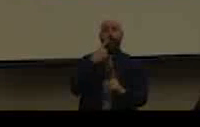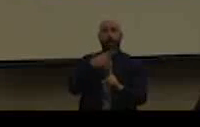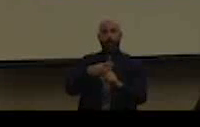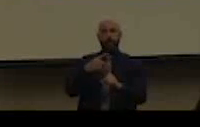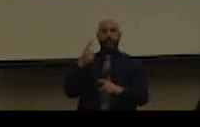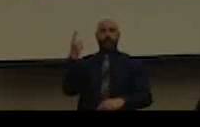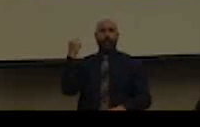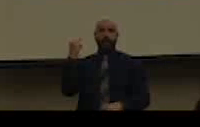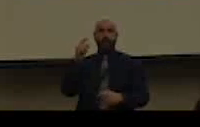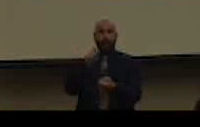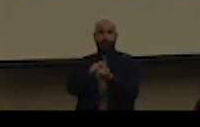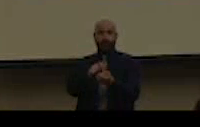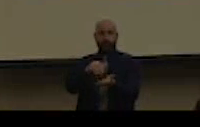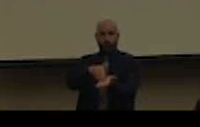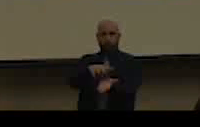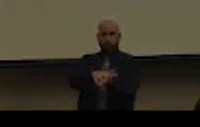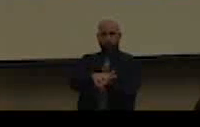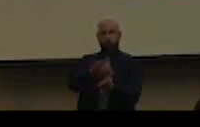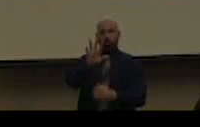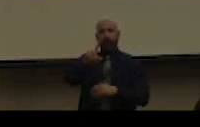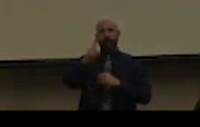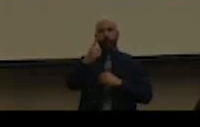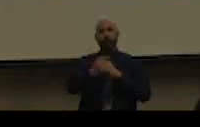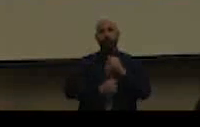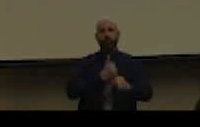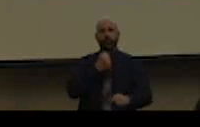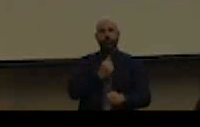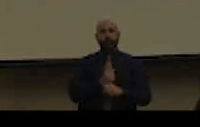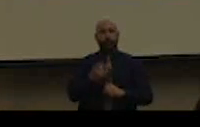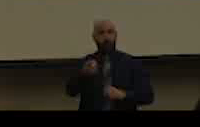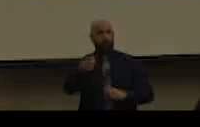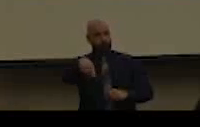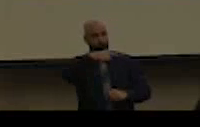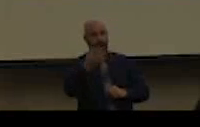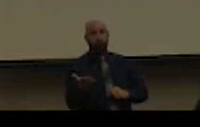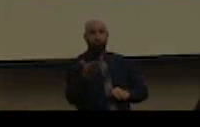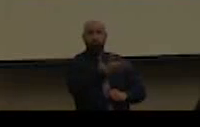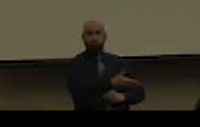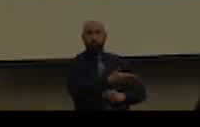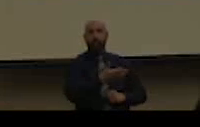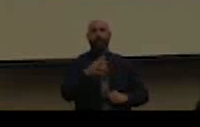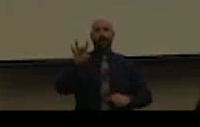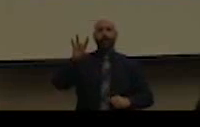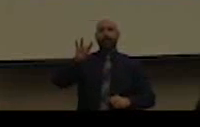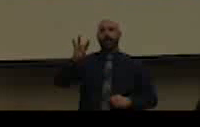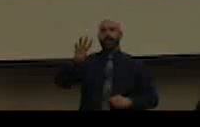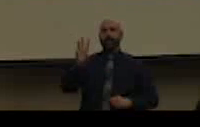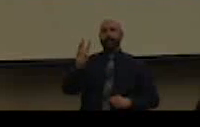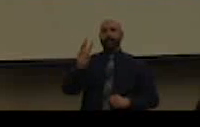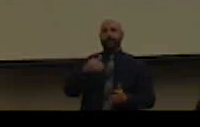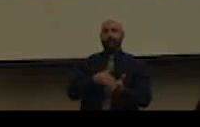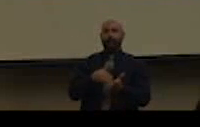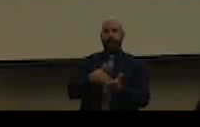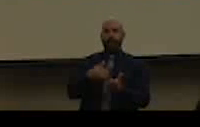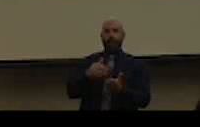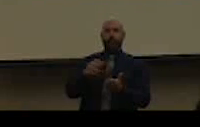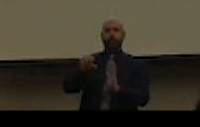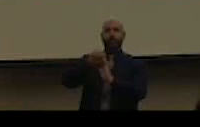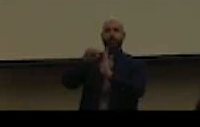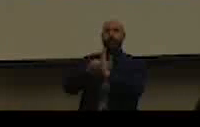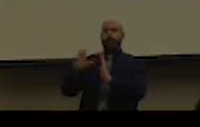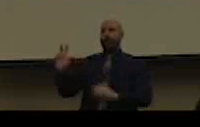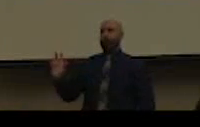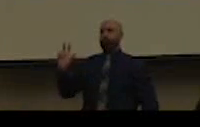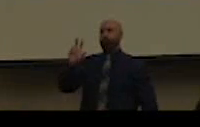said, in that first year, your recommendation was that $86 million be a state investment to get the